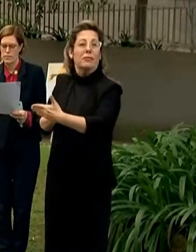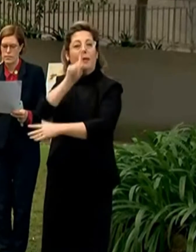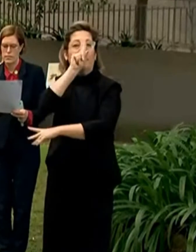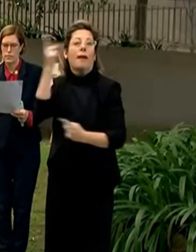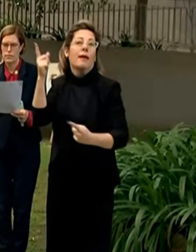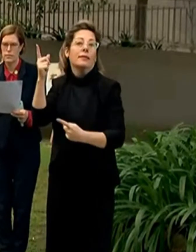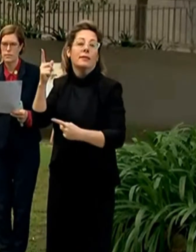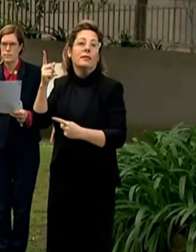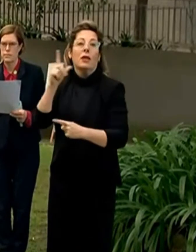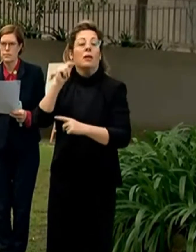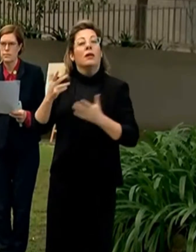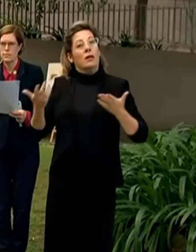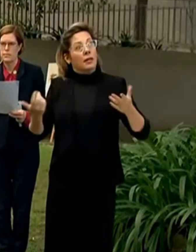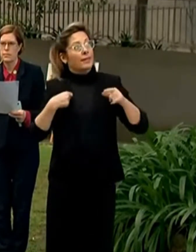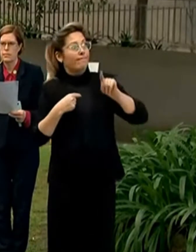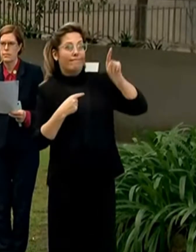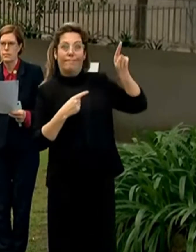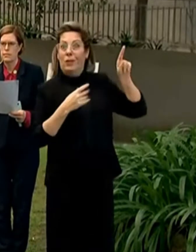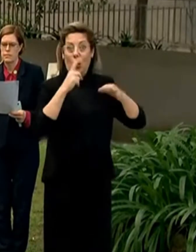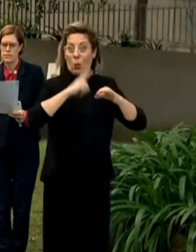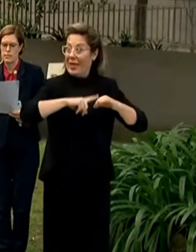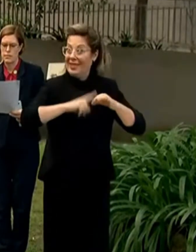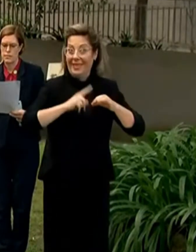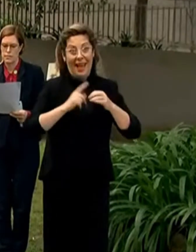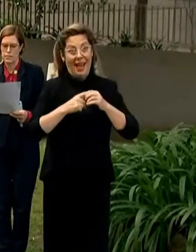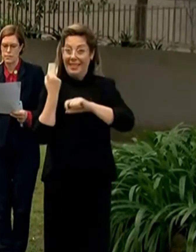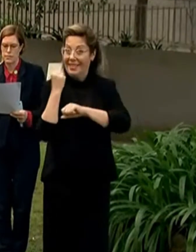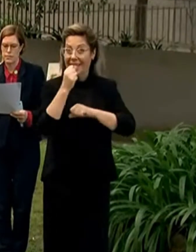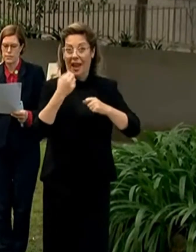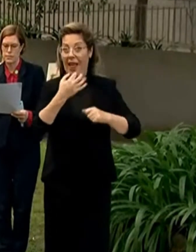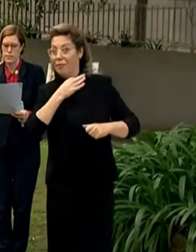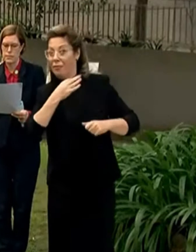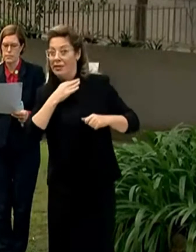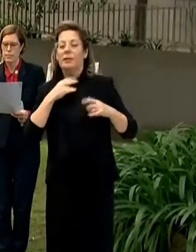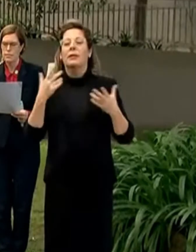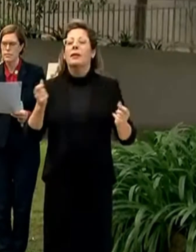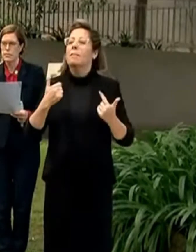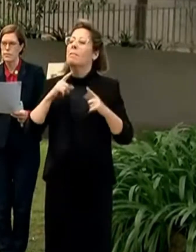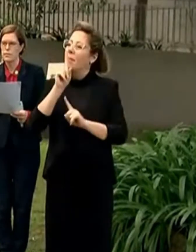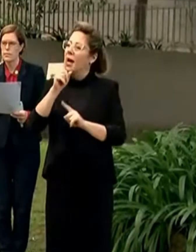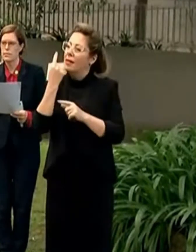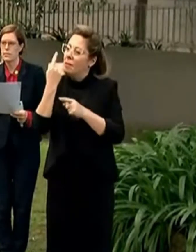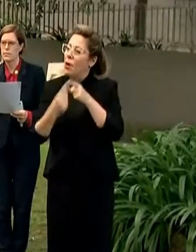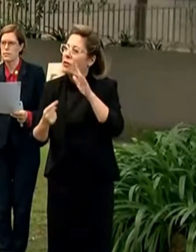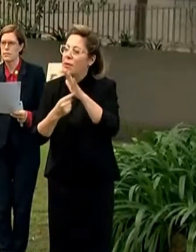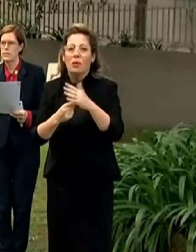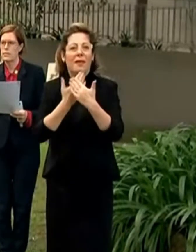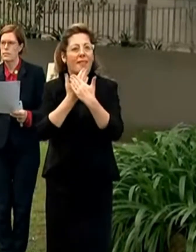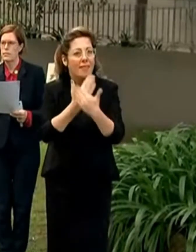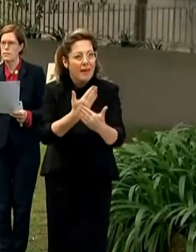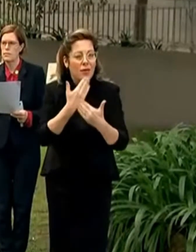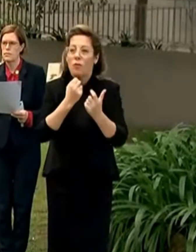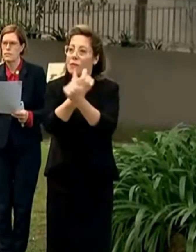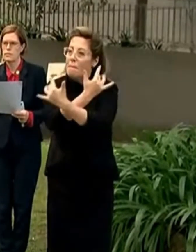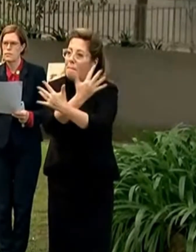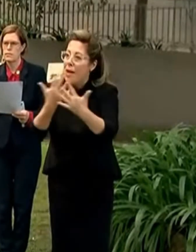want to thank the thousands and thousands of people coming forward for testing. The high rates of testing and people following the health advice has meant